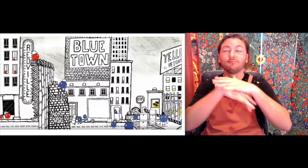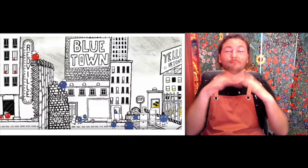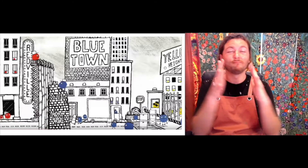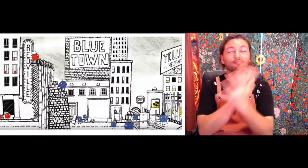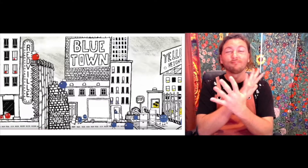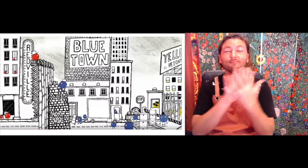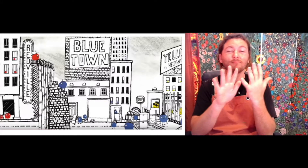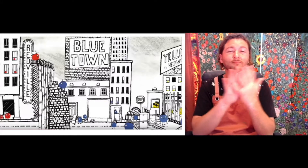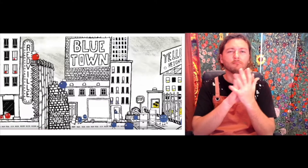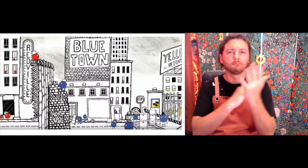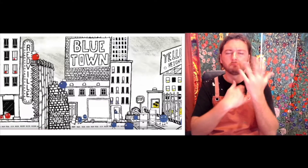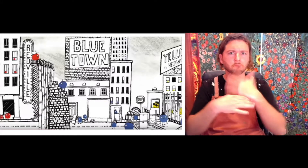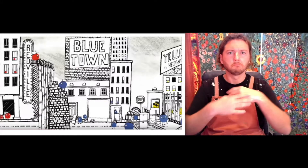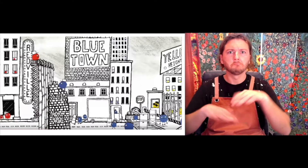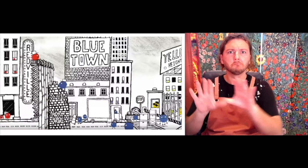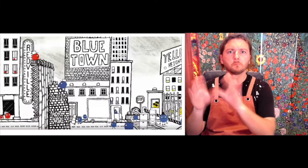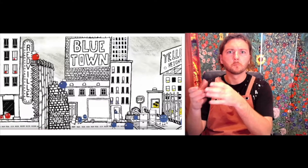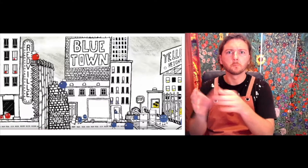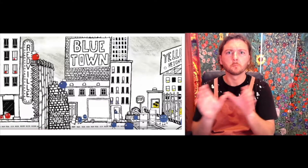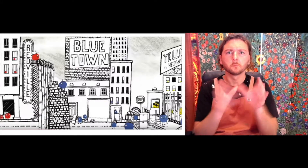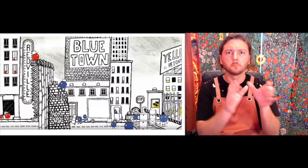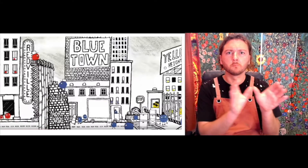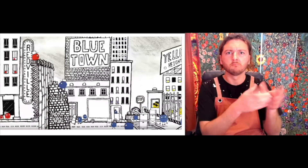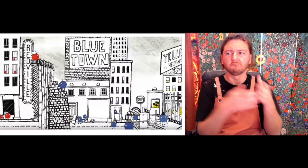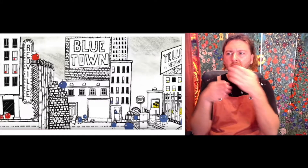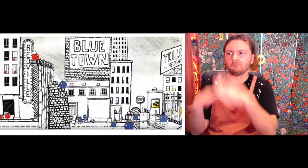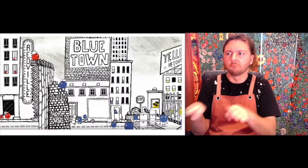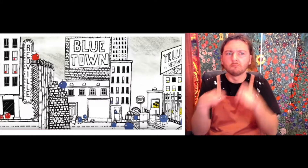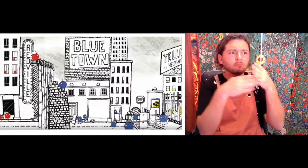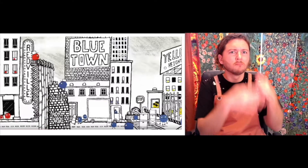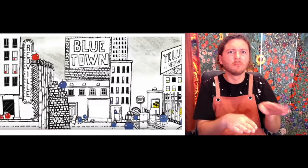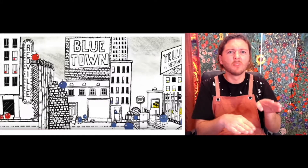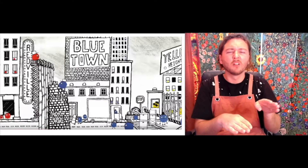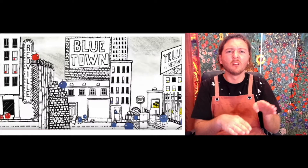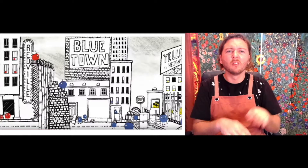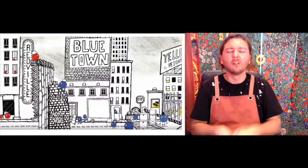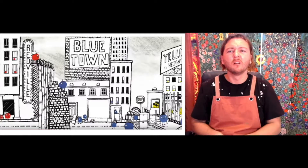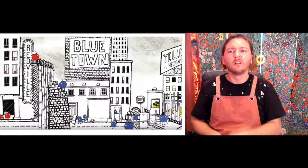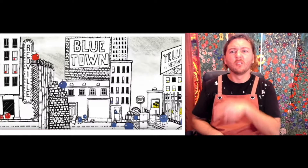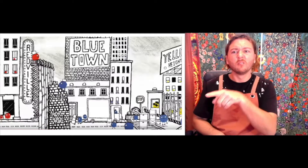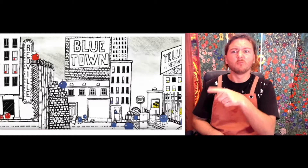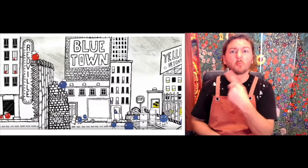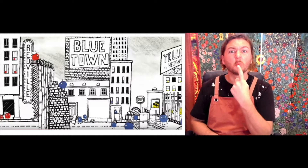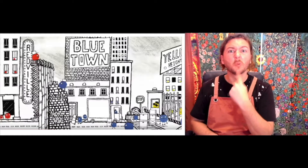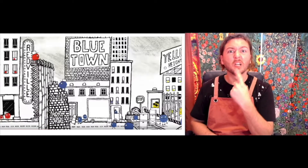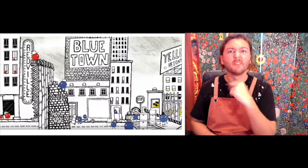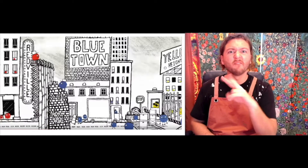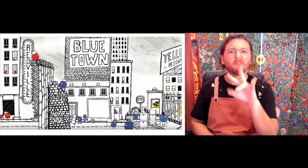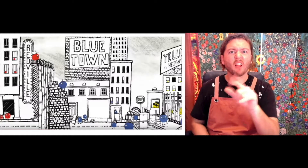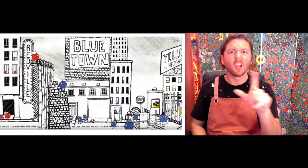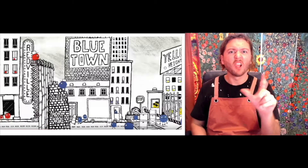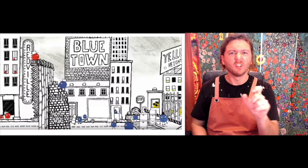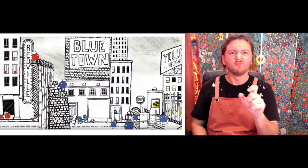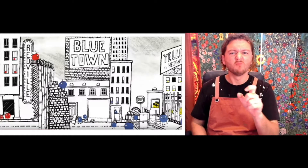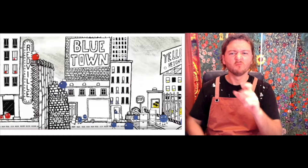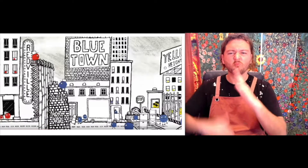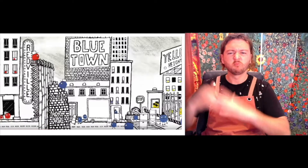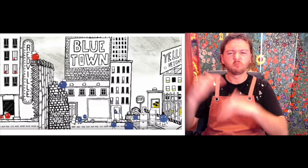Now, in the city, all the traffic and the buildings caused little cliques and division. We